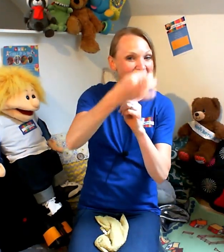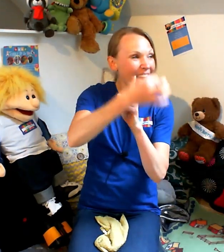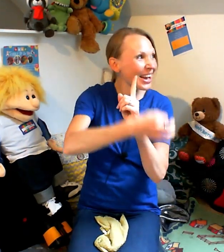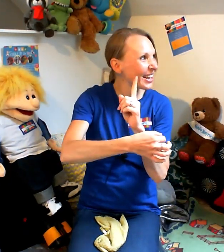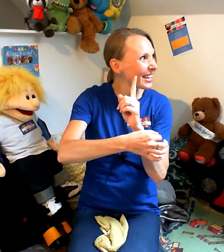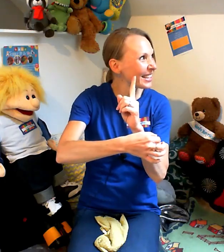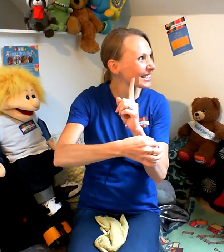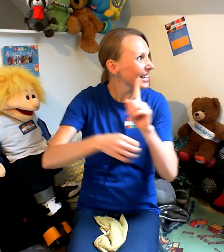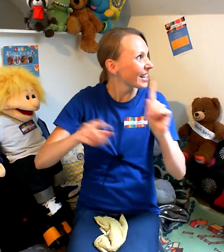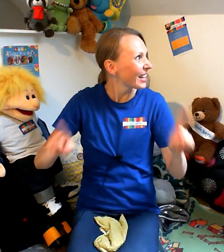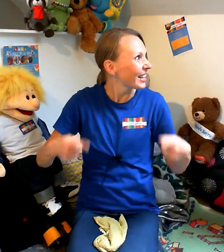Bananas!